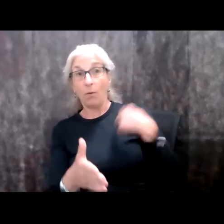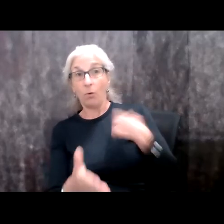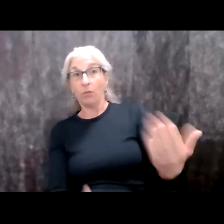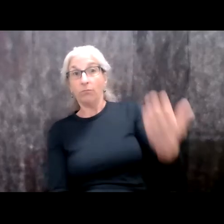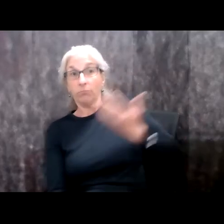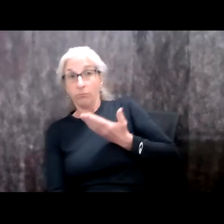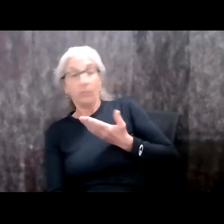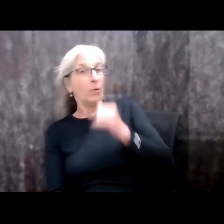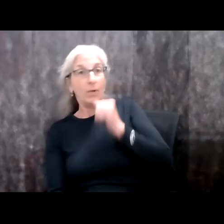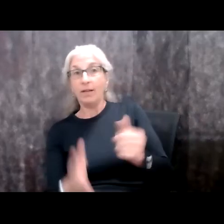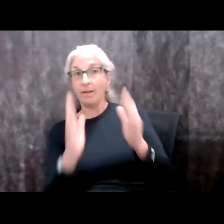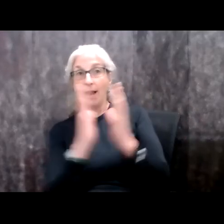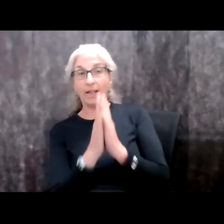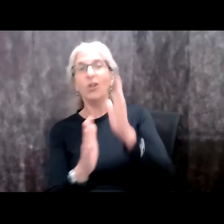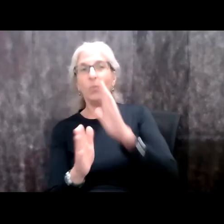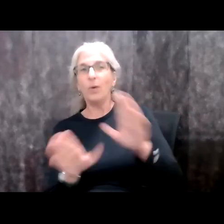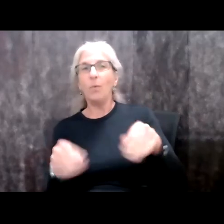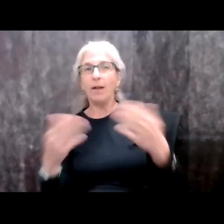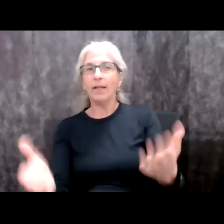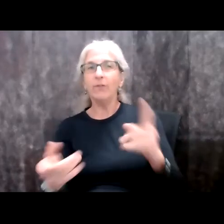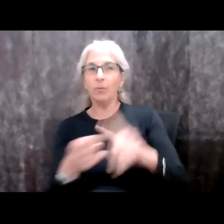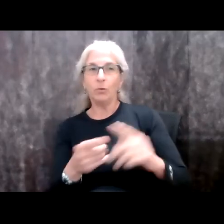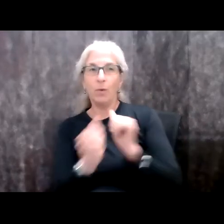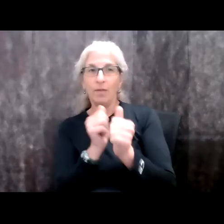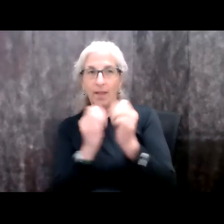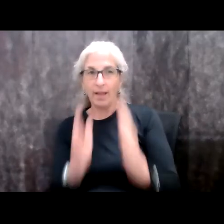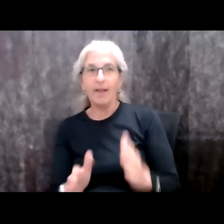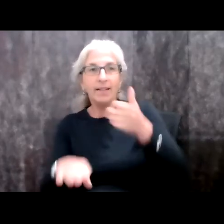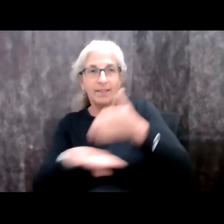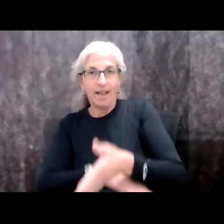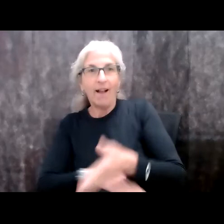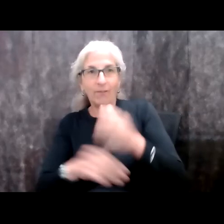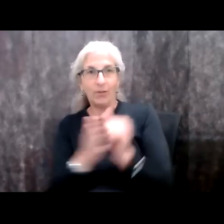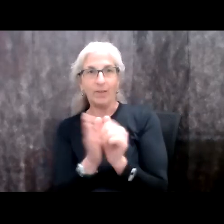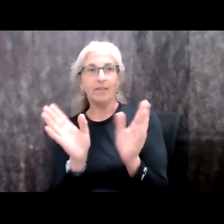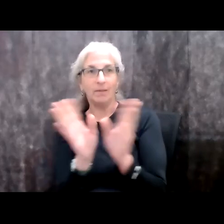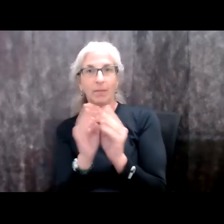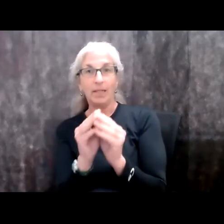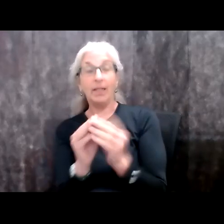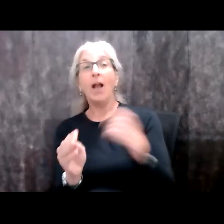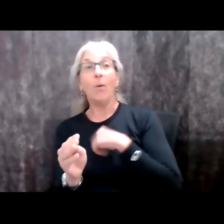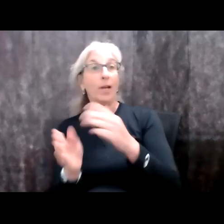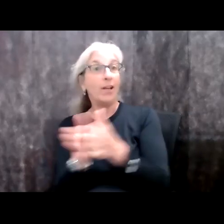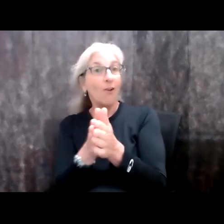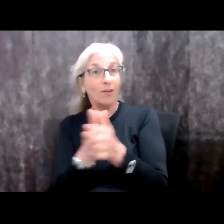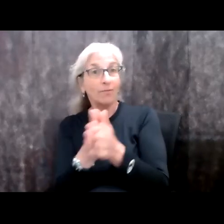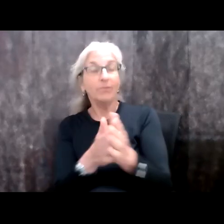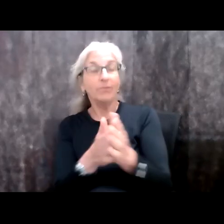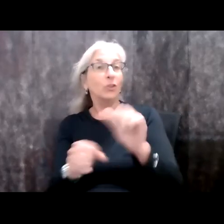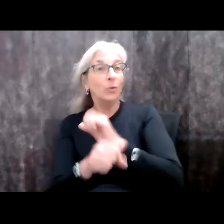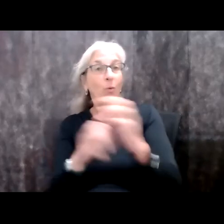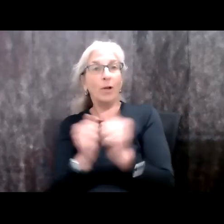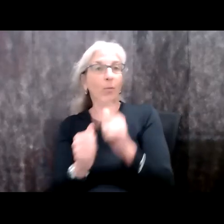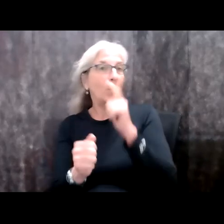will certainly share with our candidates after the fact. We so very much look forward to working with whoever is elected and making sure that the voices